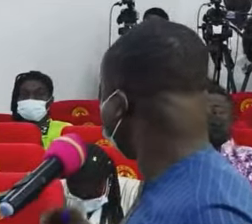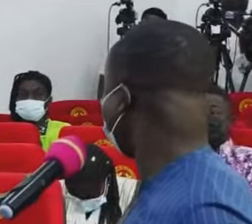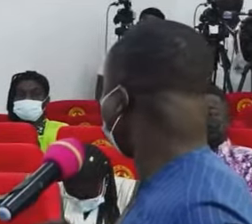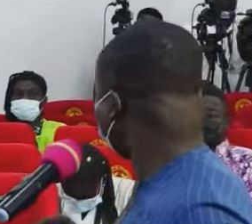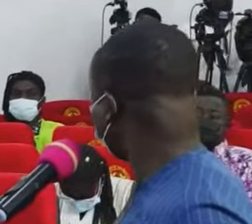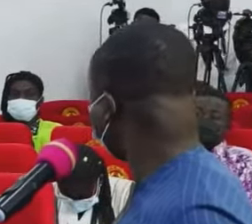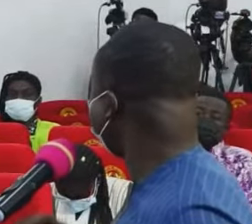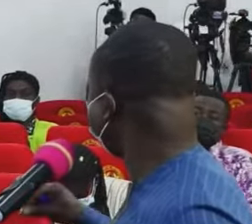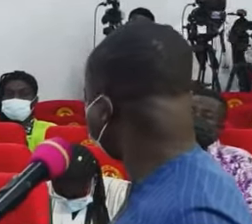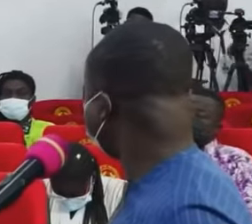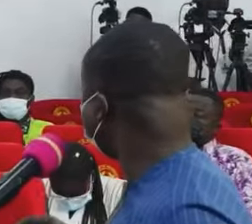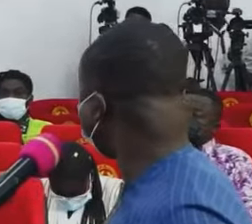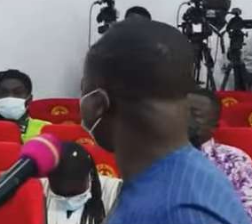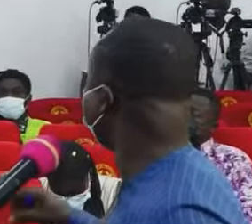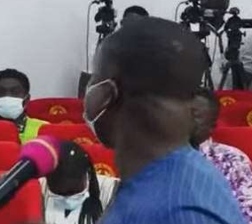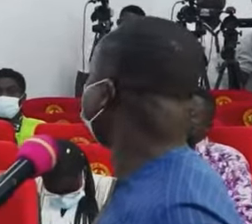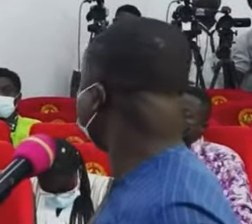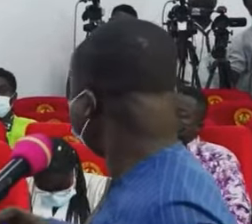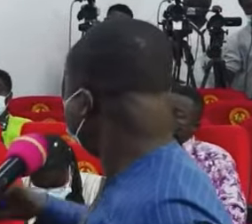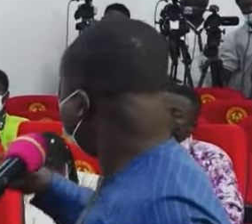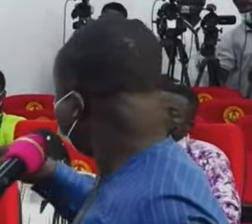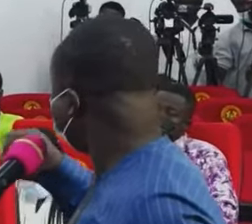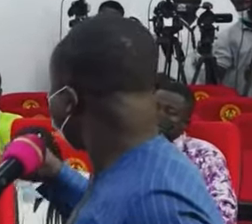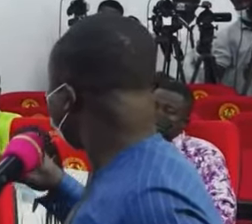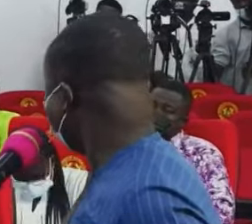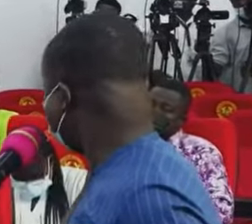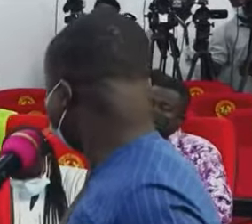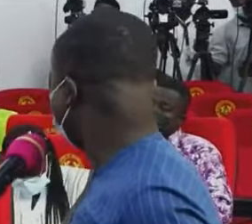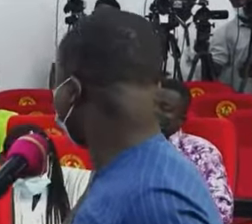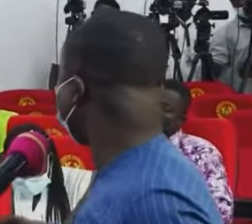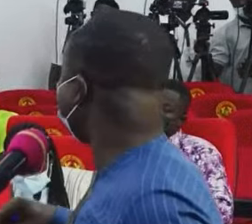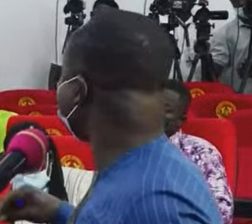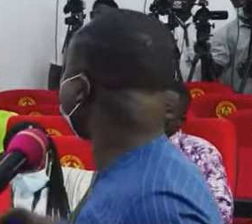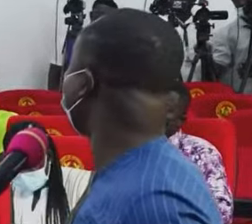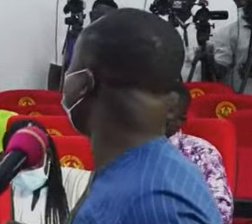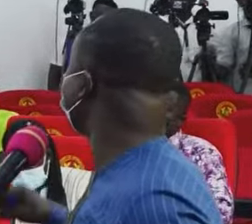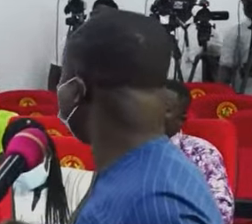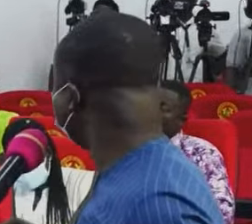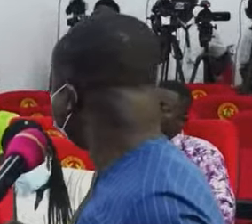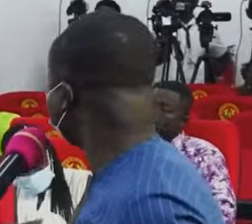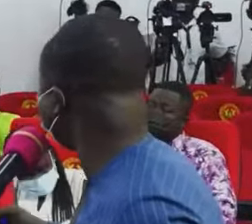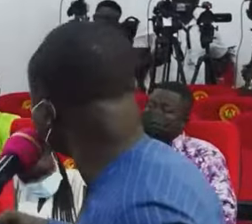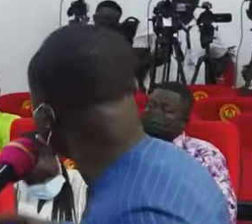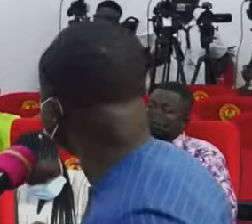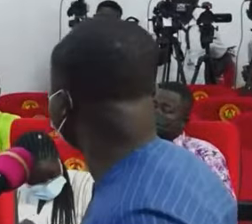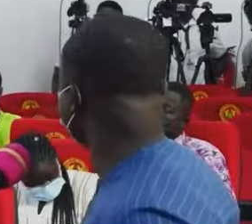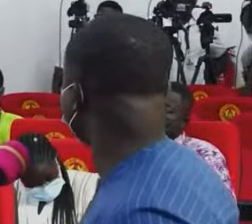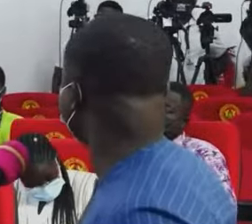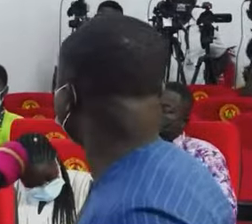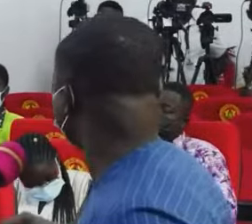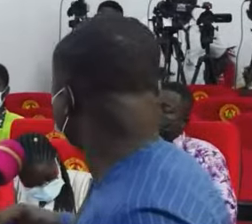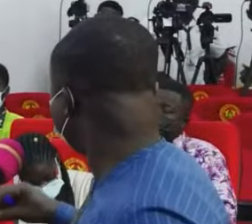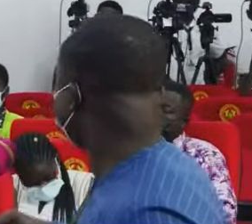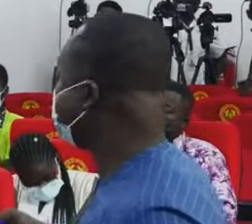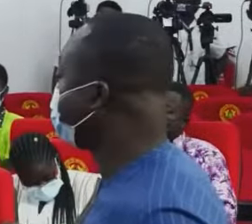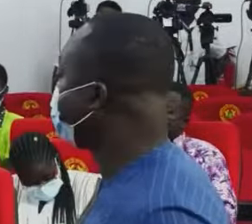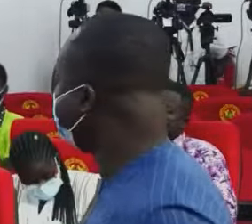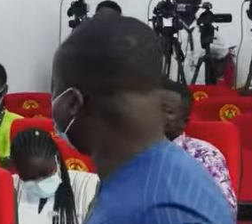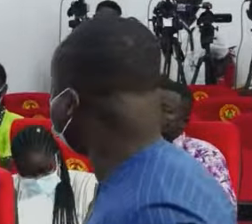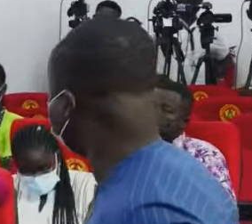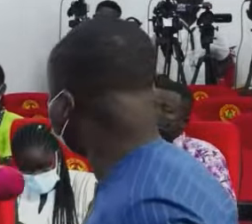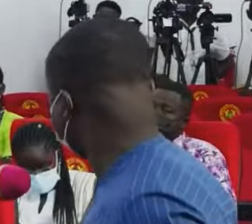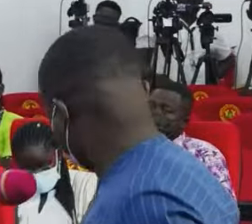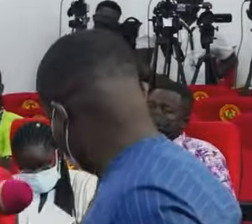to get on board a vessel now, the person is required to undergo training at the regional